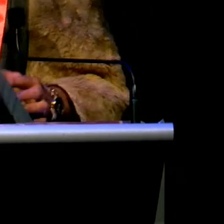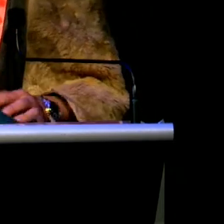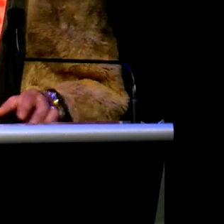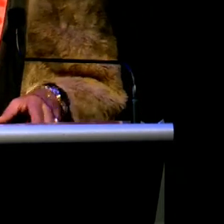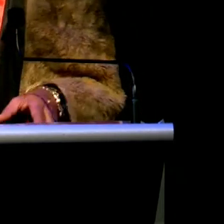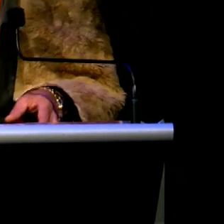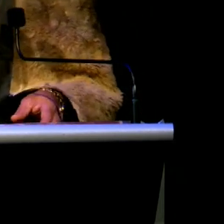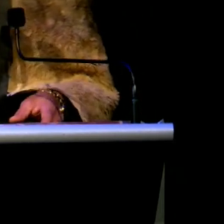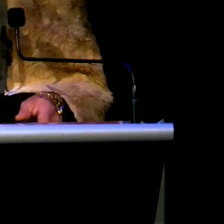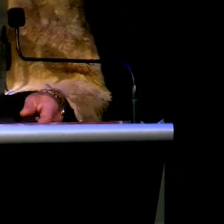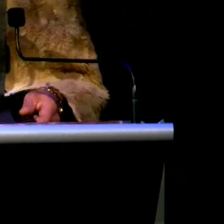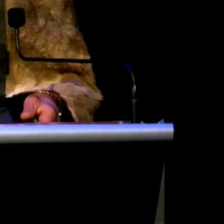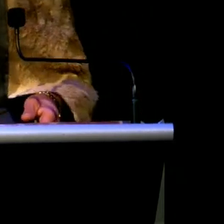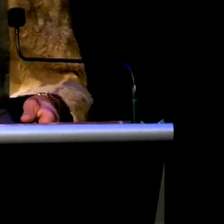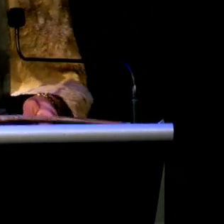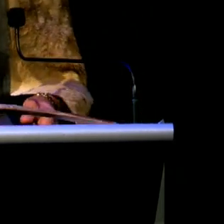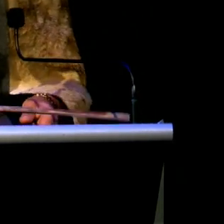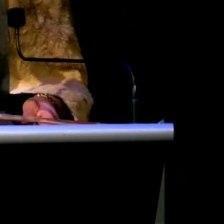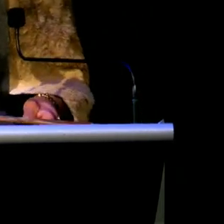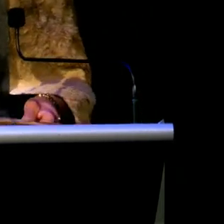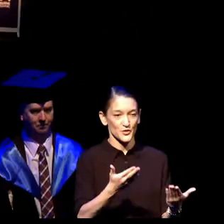welcome. Thank you.